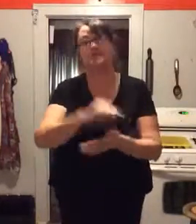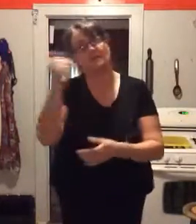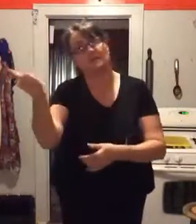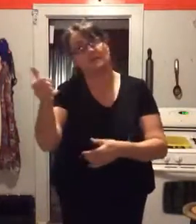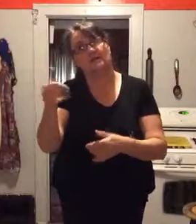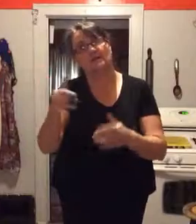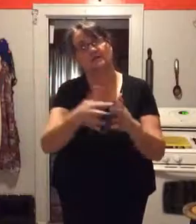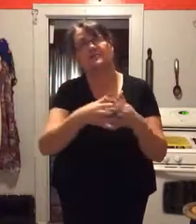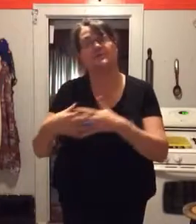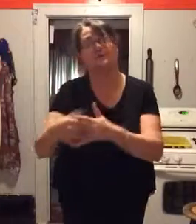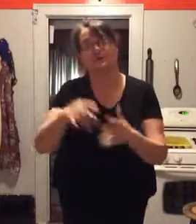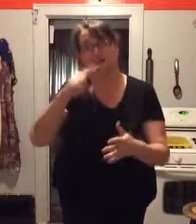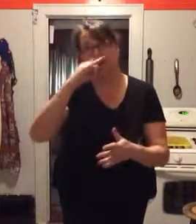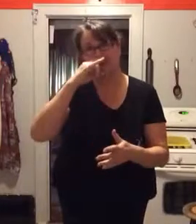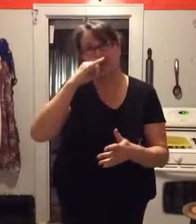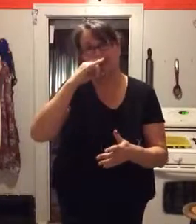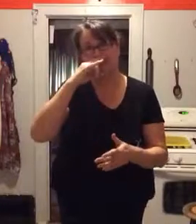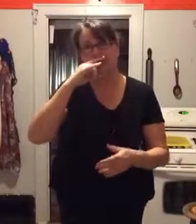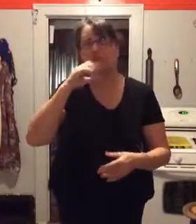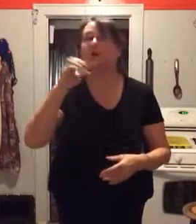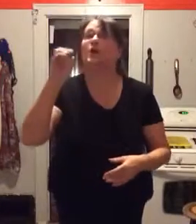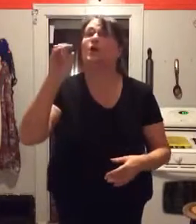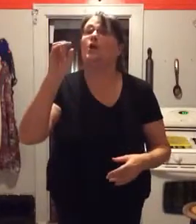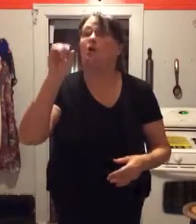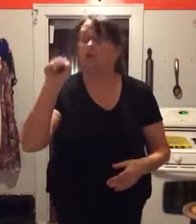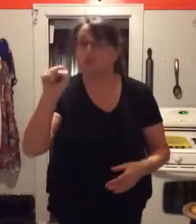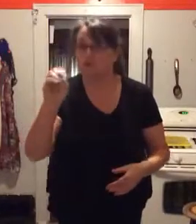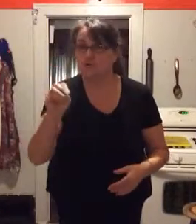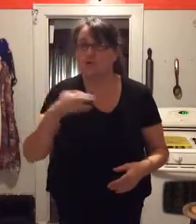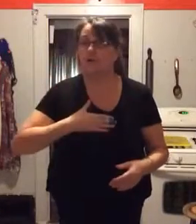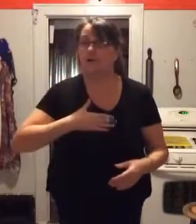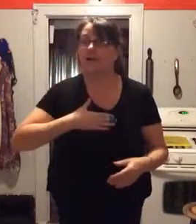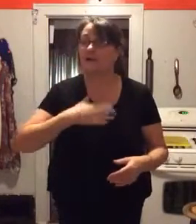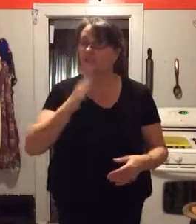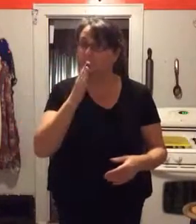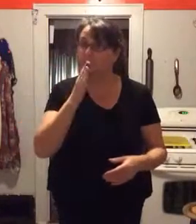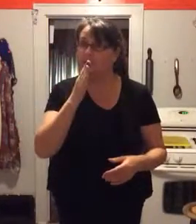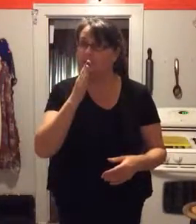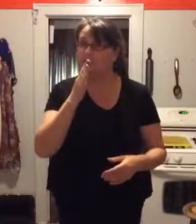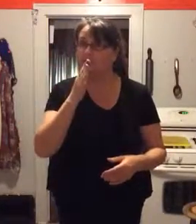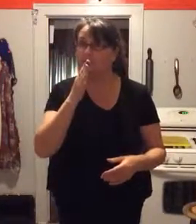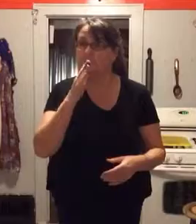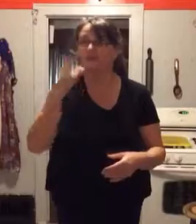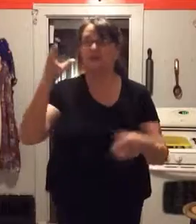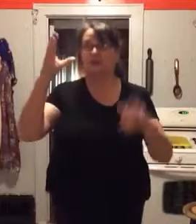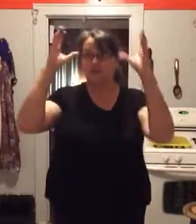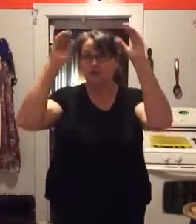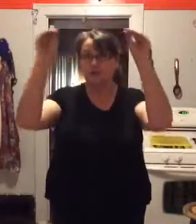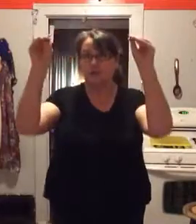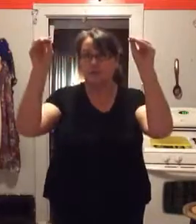.30 in the morning. Now, I wasn't too happy about getting up that early.